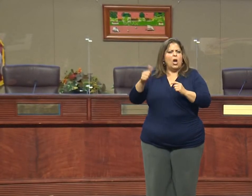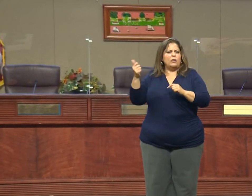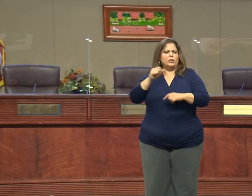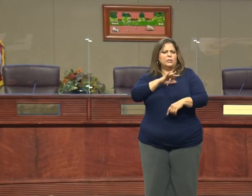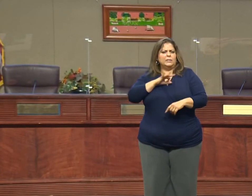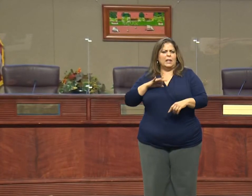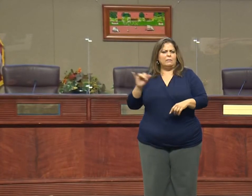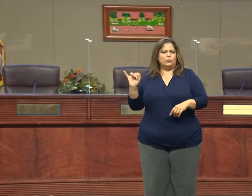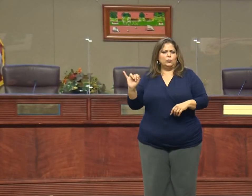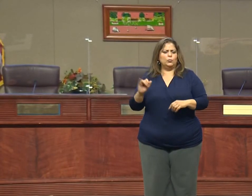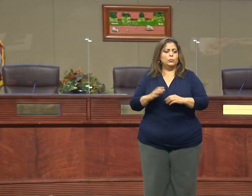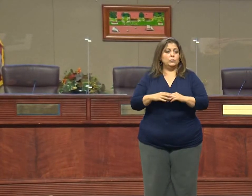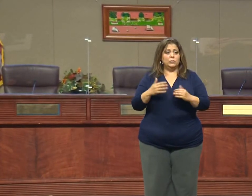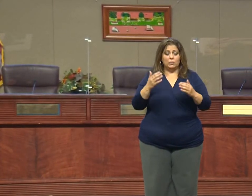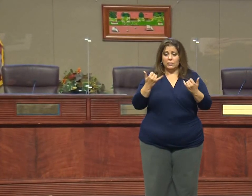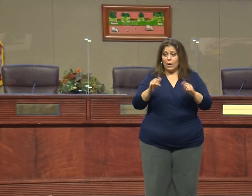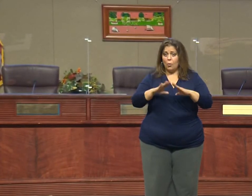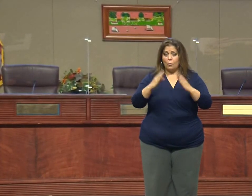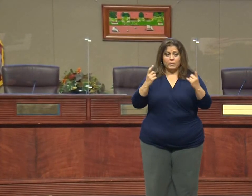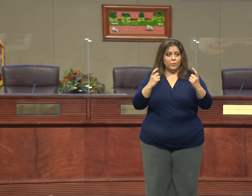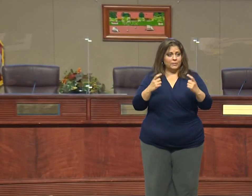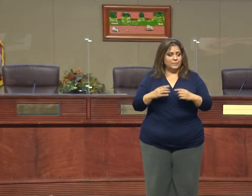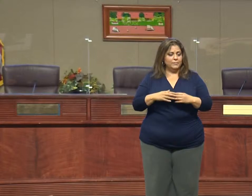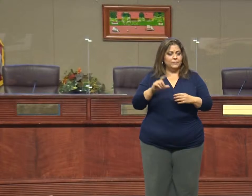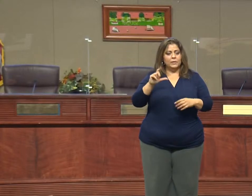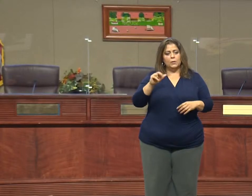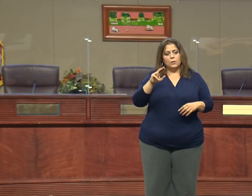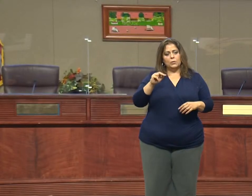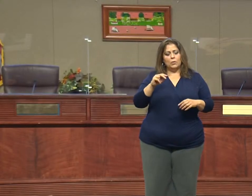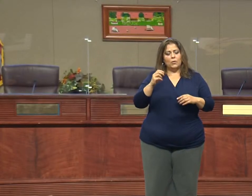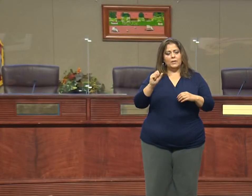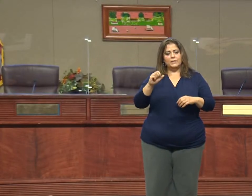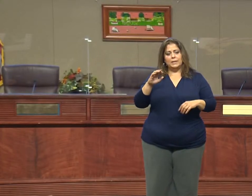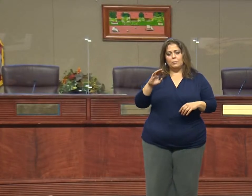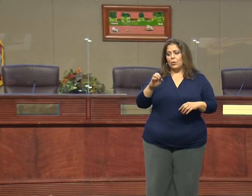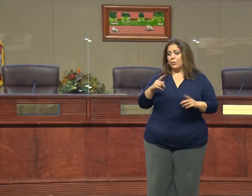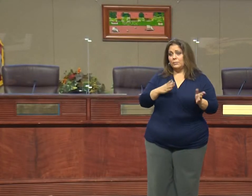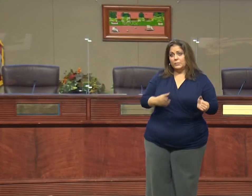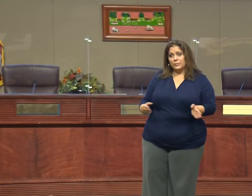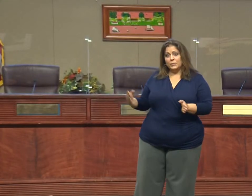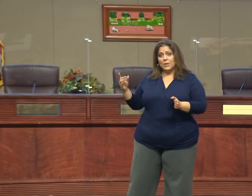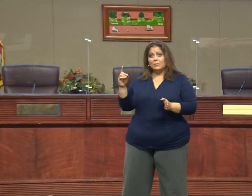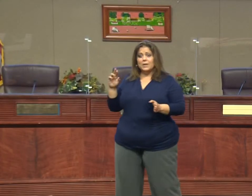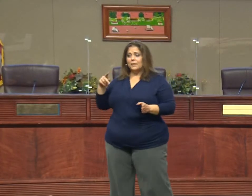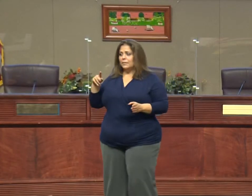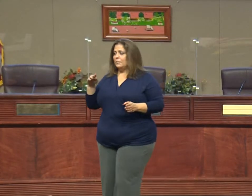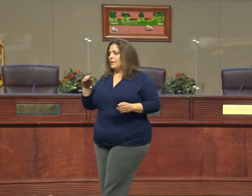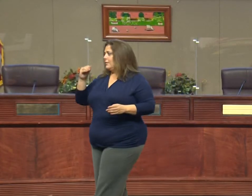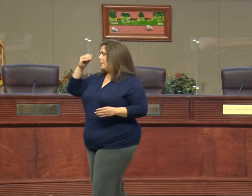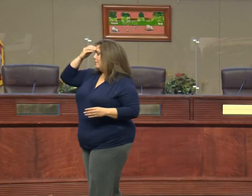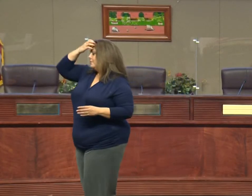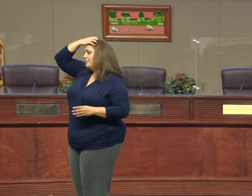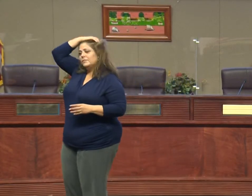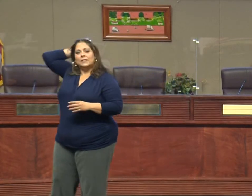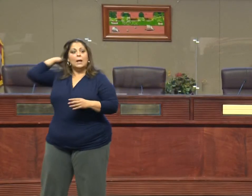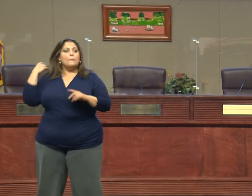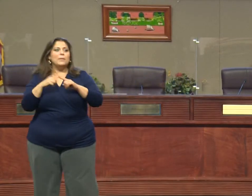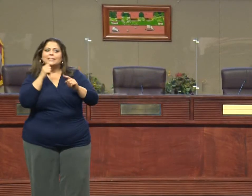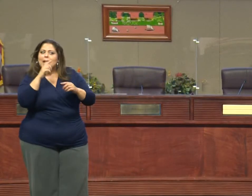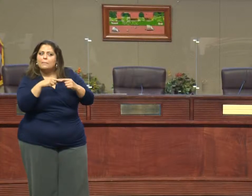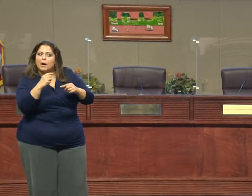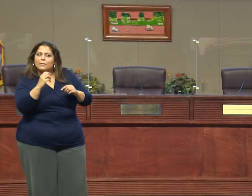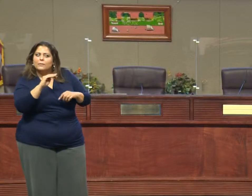we'll open it up for any questions. Lauren Seabrook, Channel 9. My question's for Dr. Pino. And it's not about the map. It's not about the